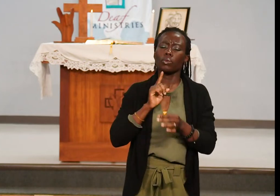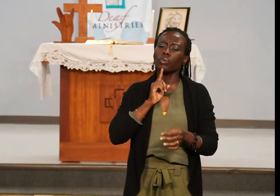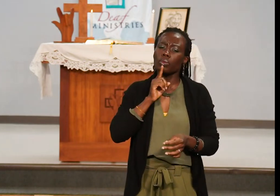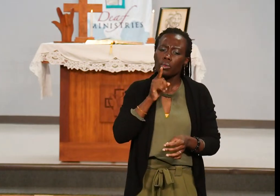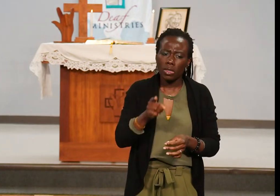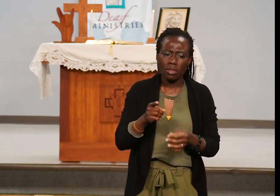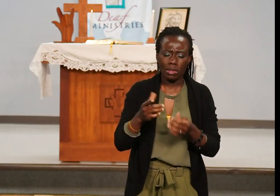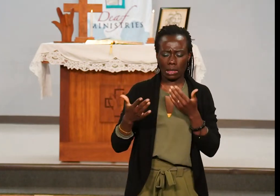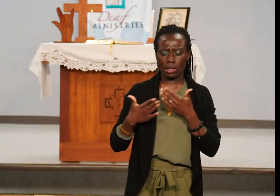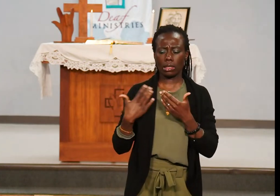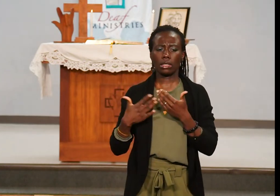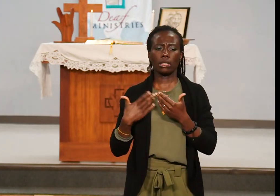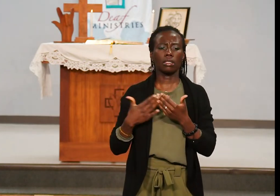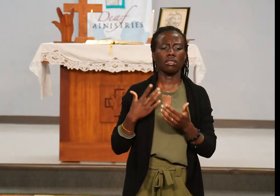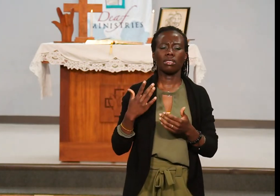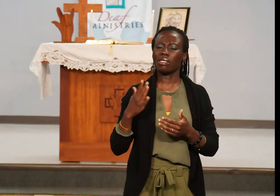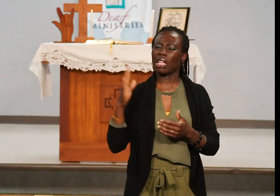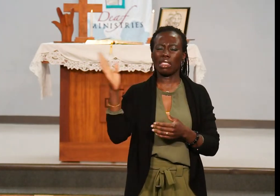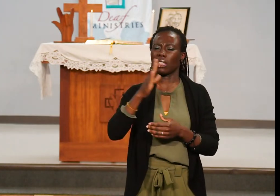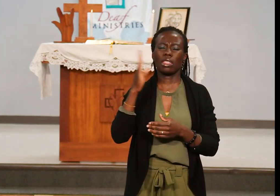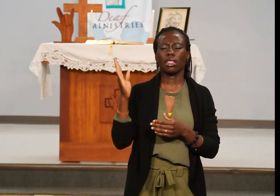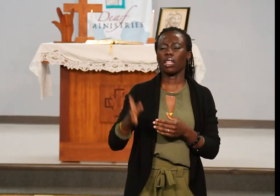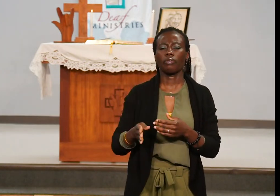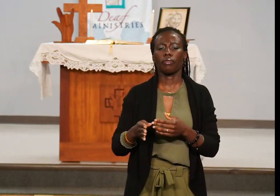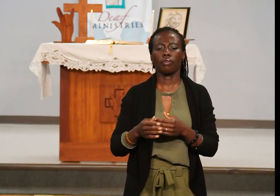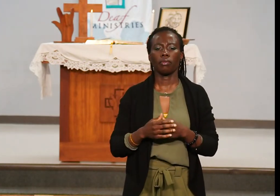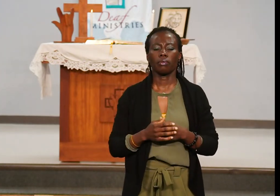True faith is never easy.